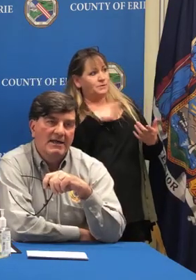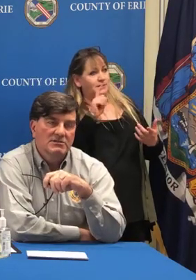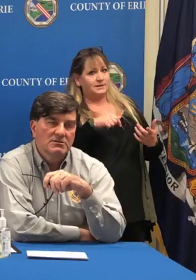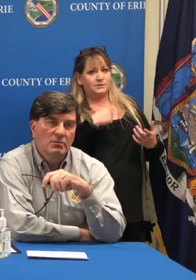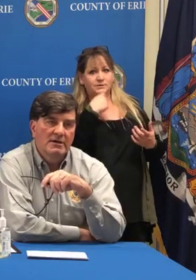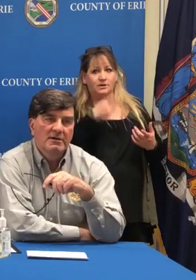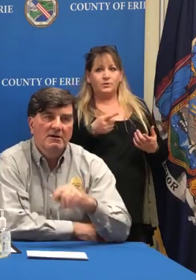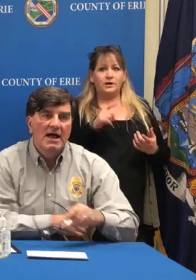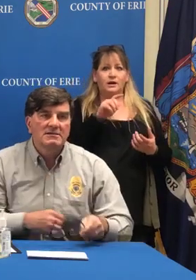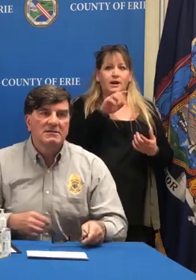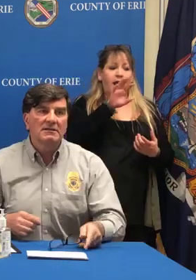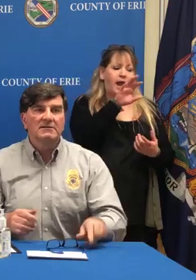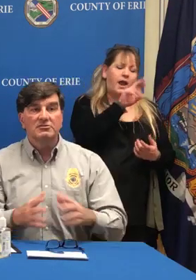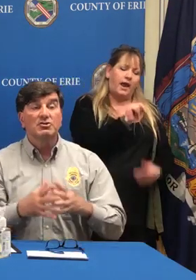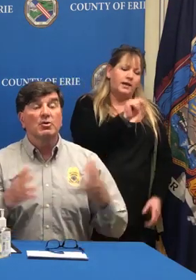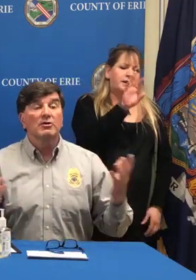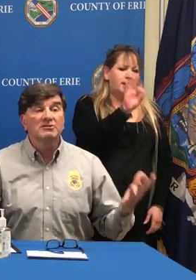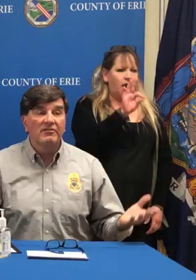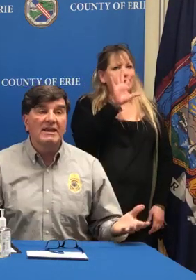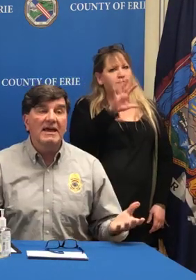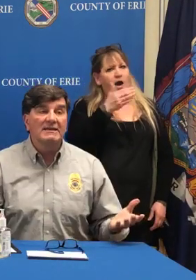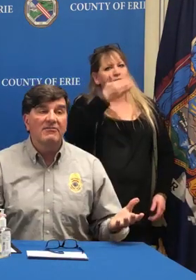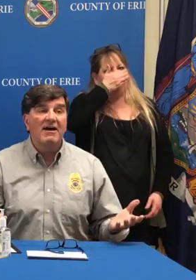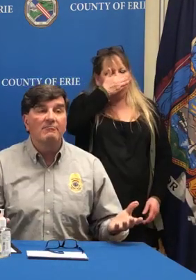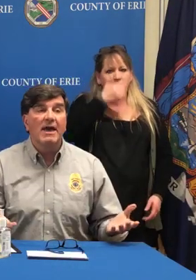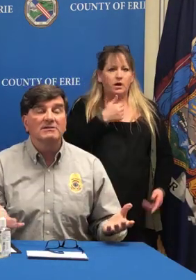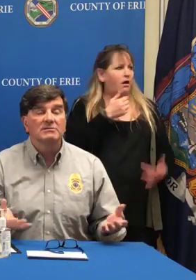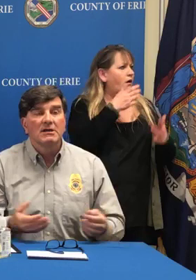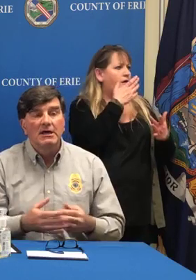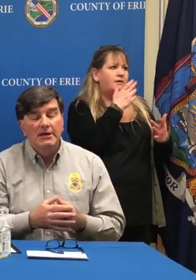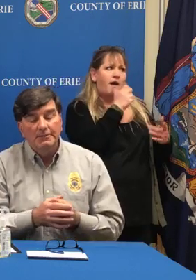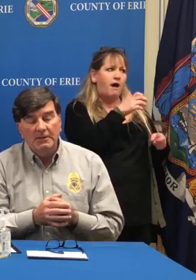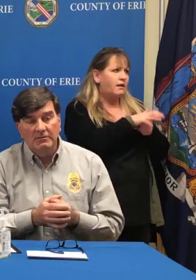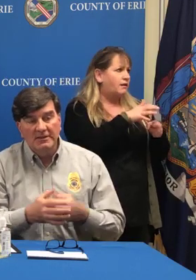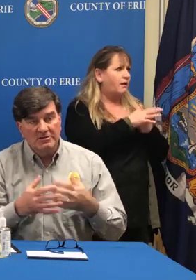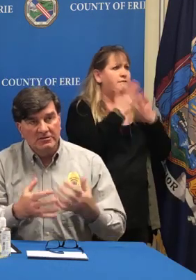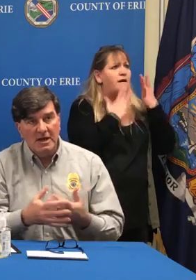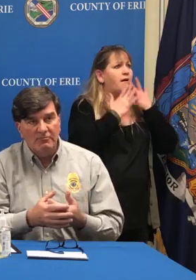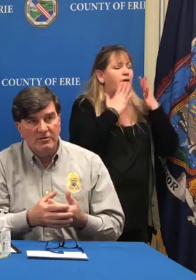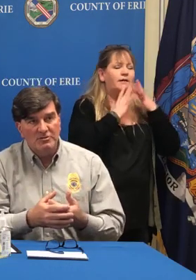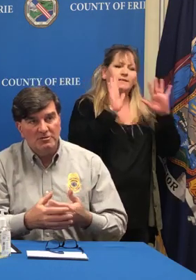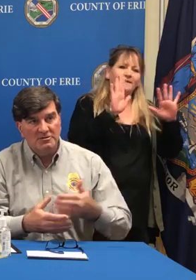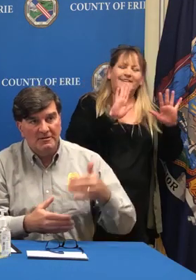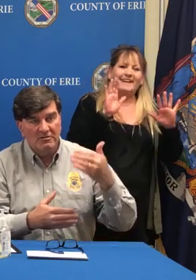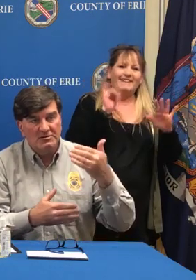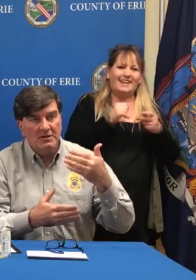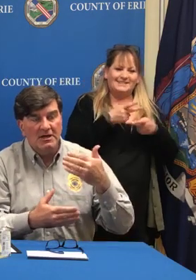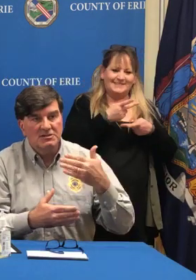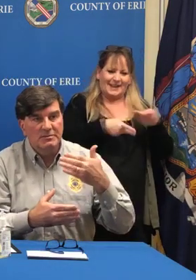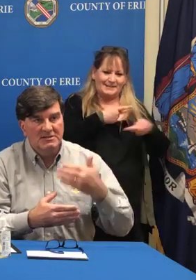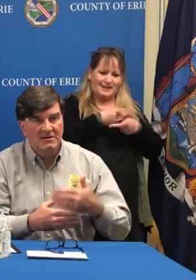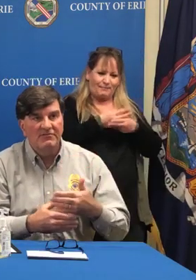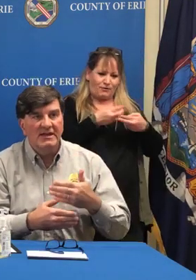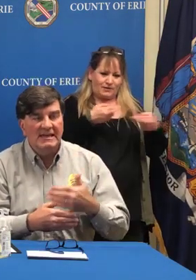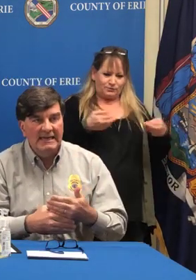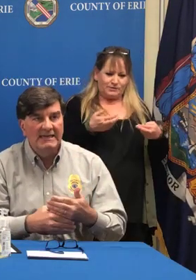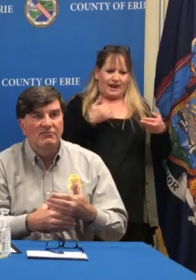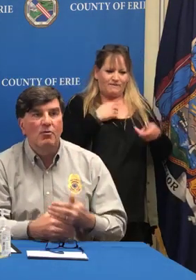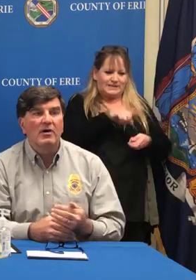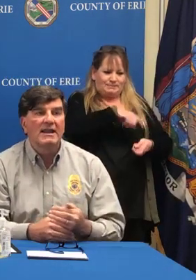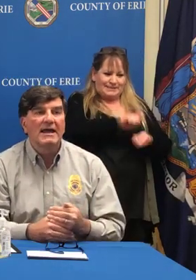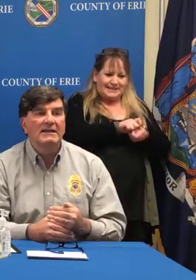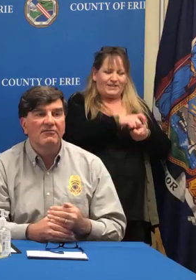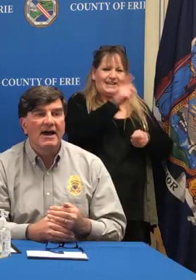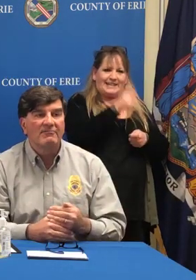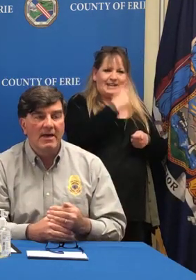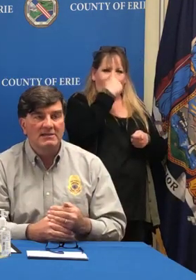N95 masks. We hear constantly there's a shortage of N95 masks. These are the type of resources that there is a specific need